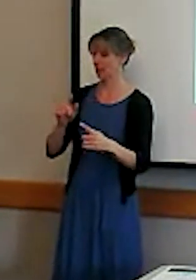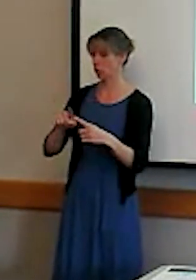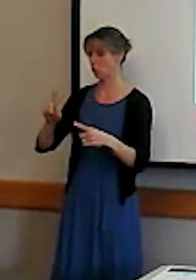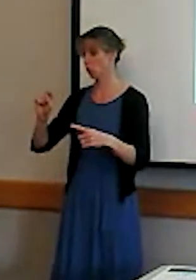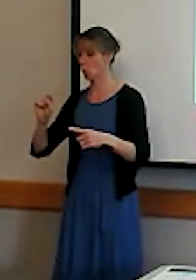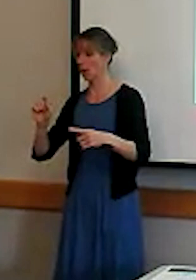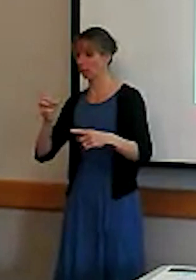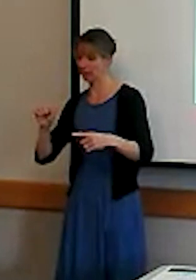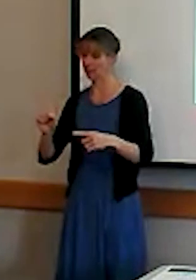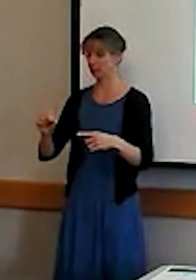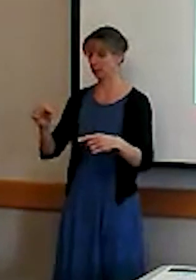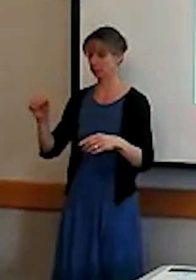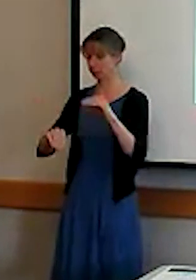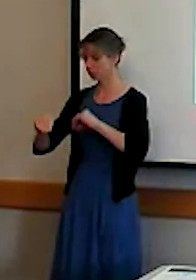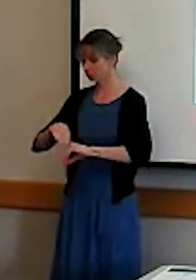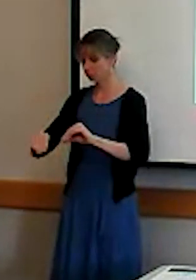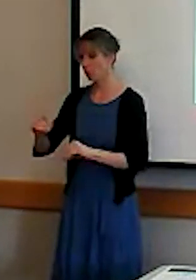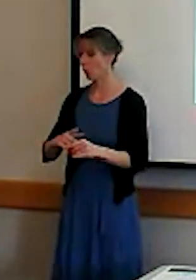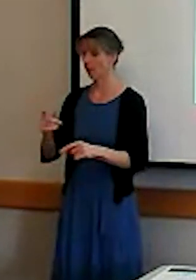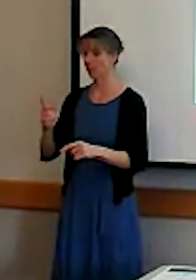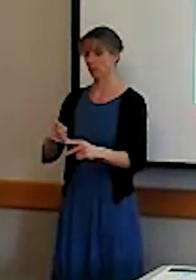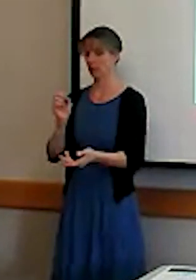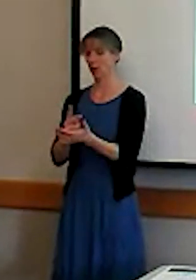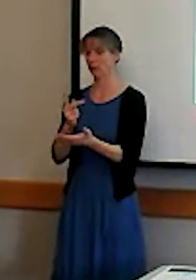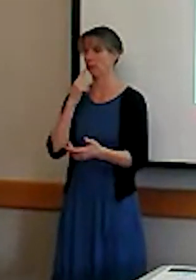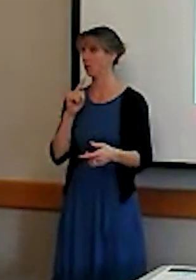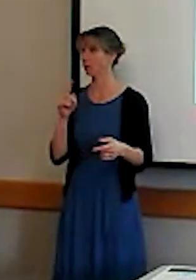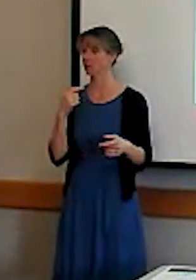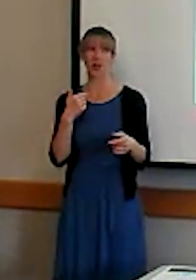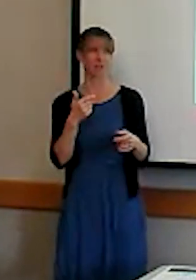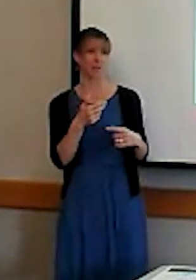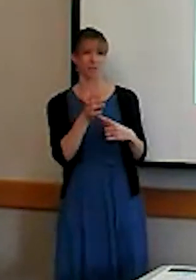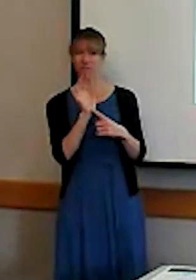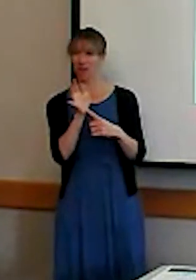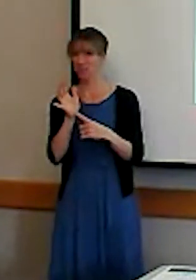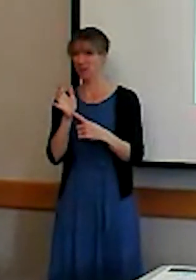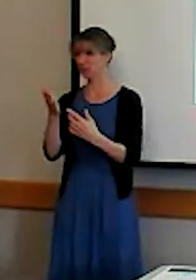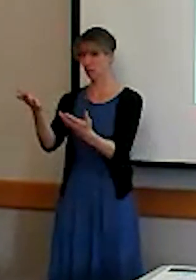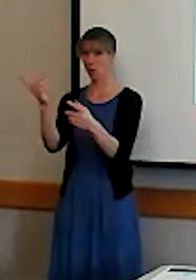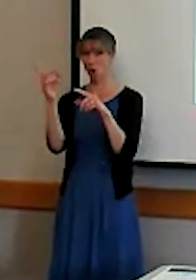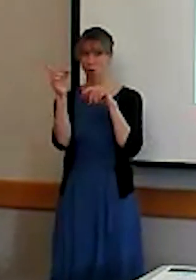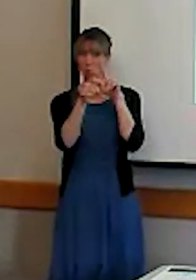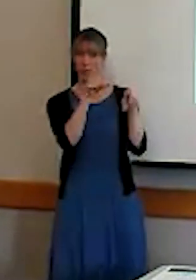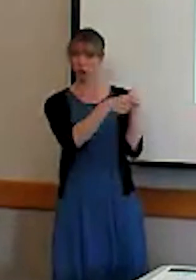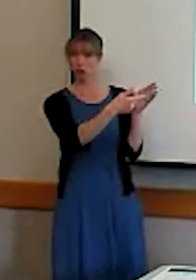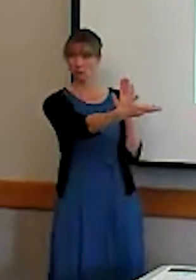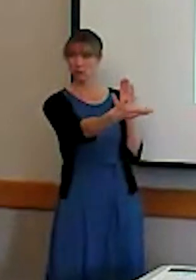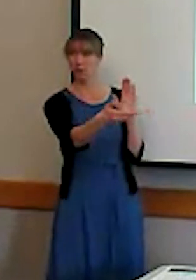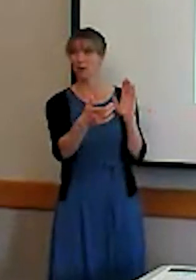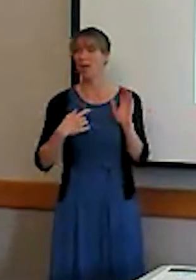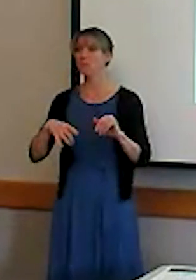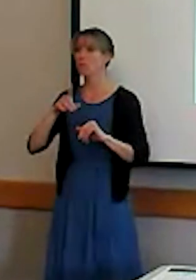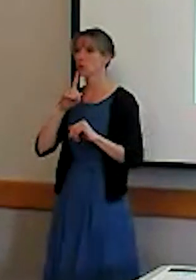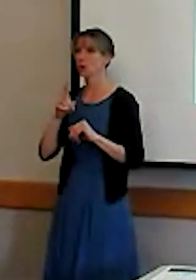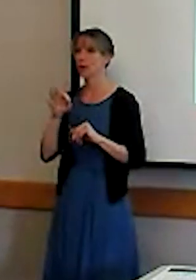kind of find the map there or whatever the person is authorized for. So now we have about 5 minutes for questions. I'm